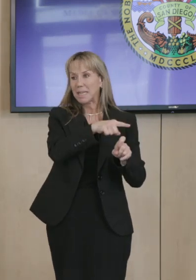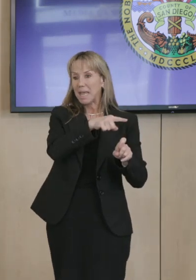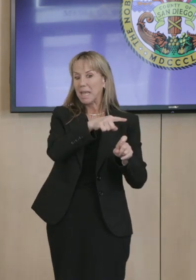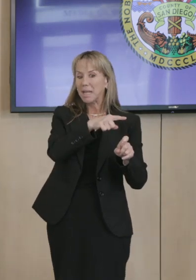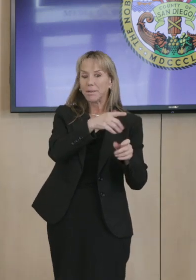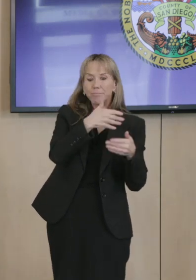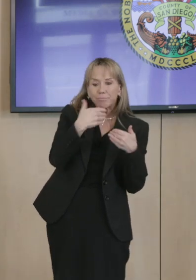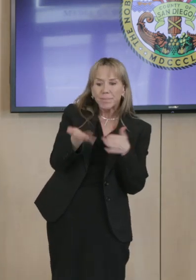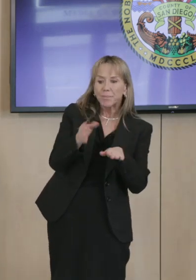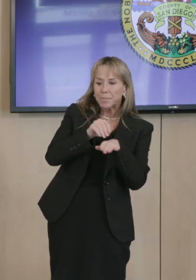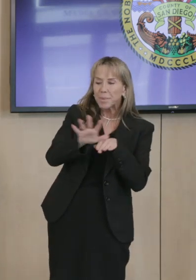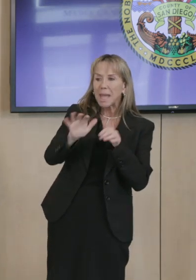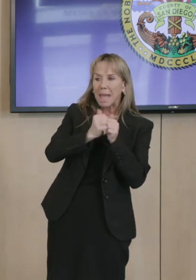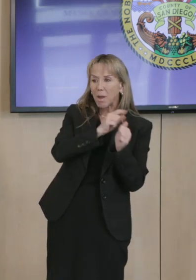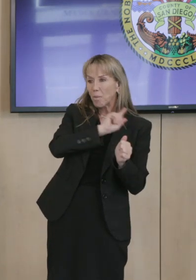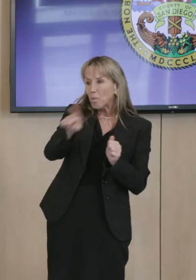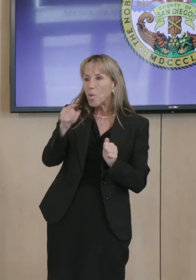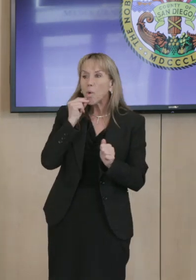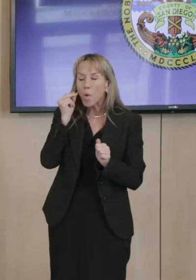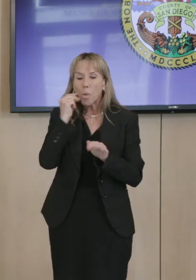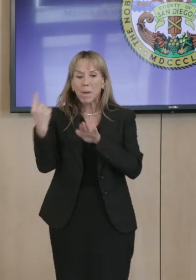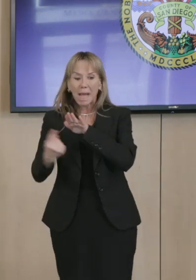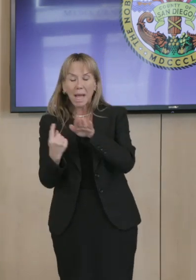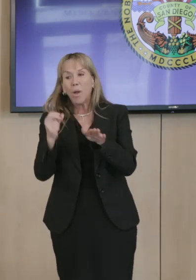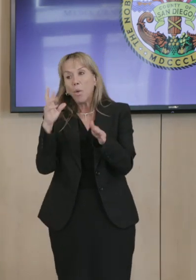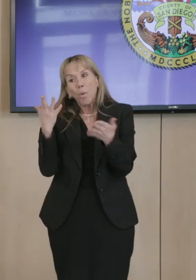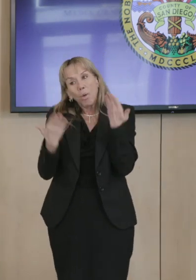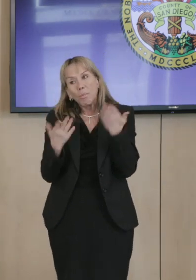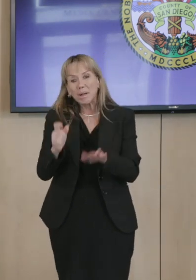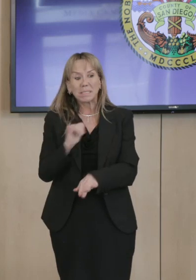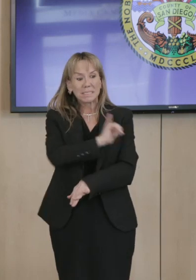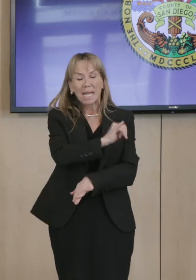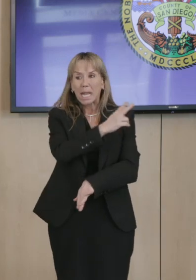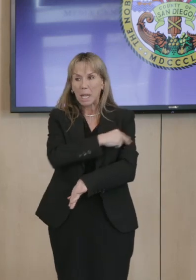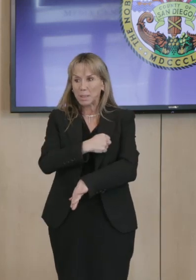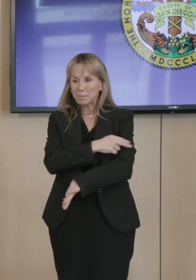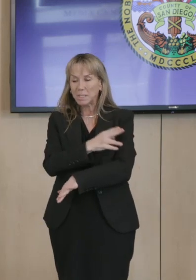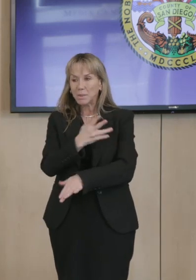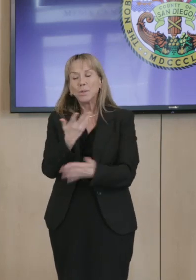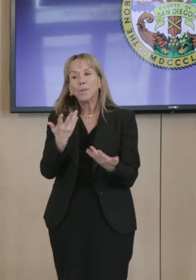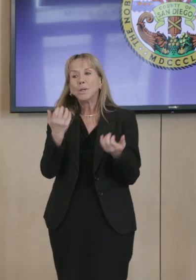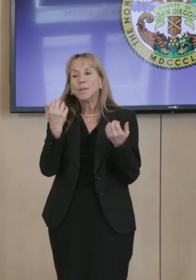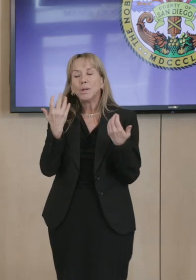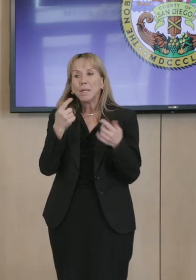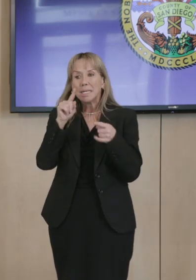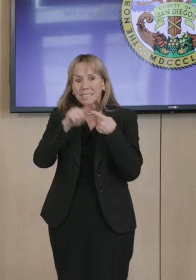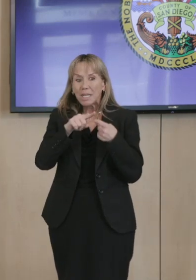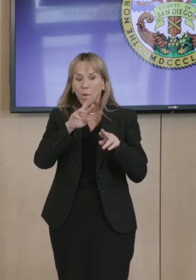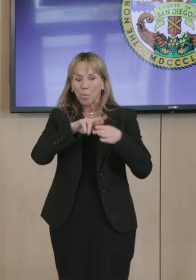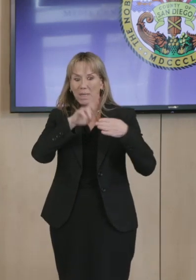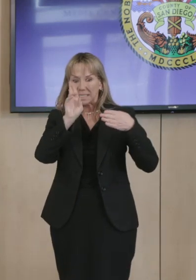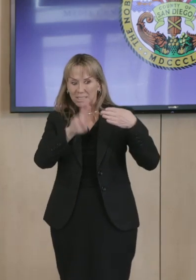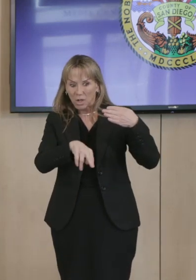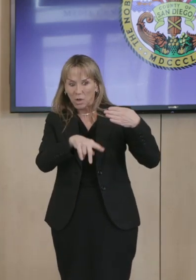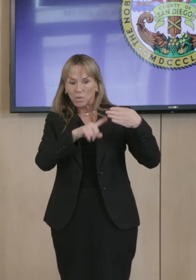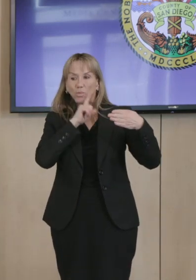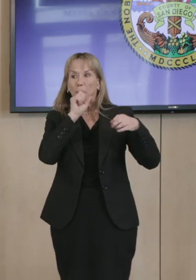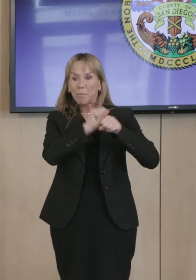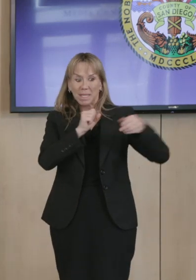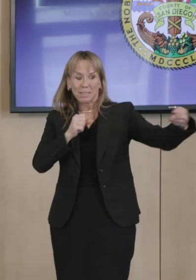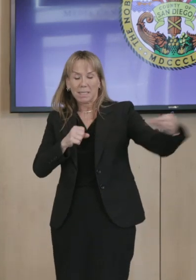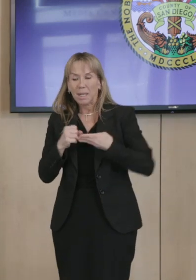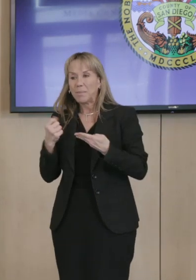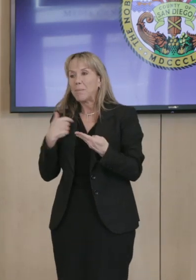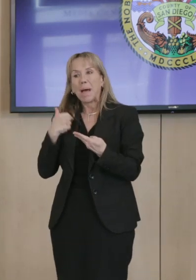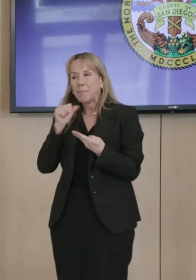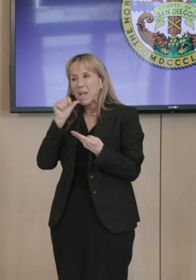go home and stay isolated, or in fact require hospital care, we don't necessarily learn about those cases until the results come to us. So I don't know how